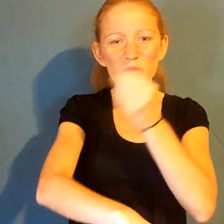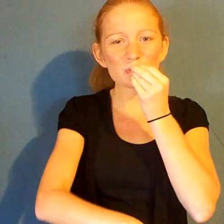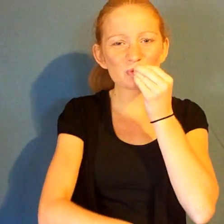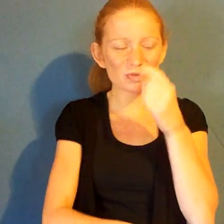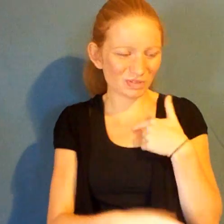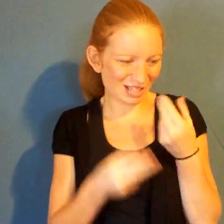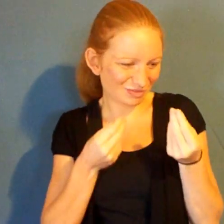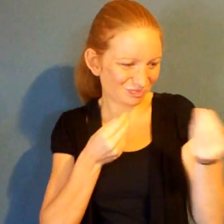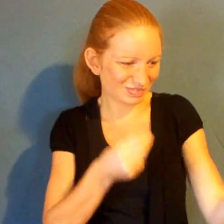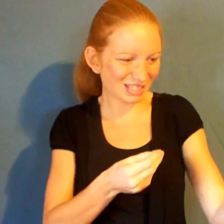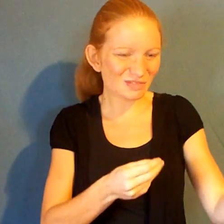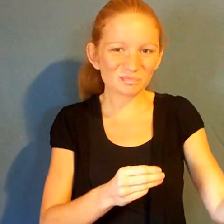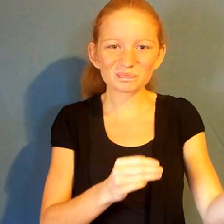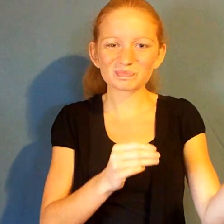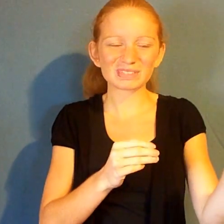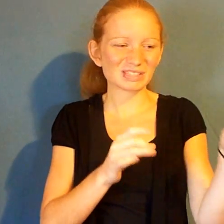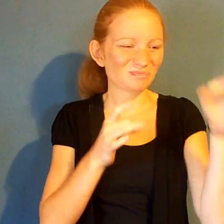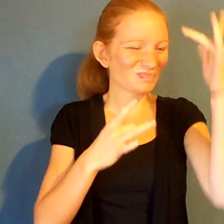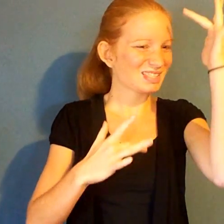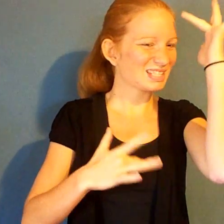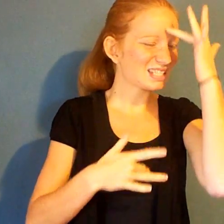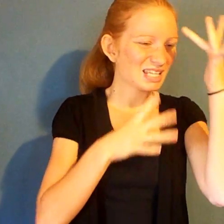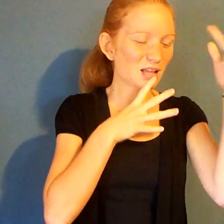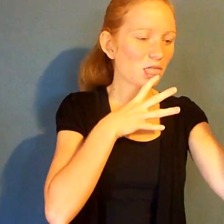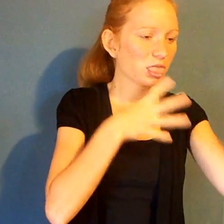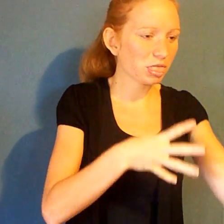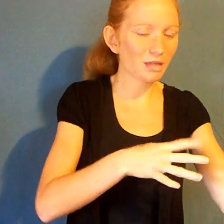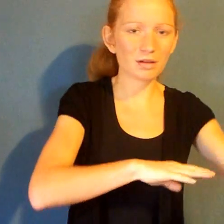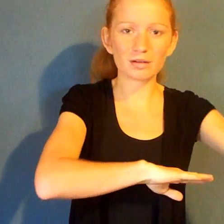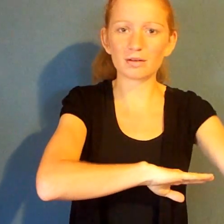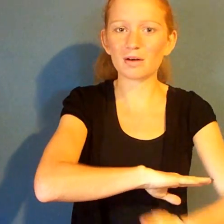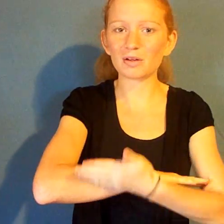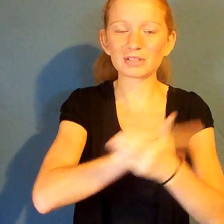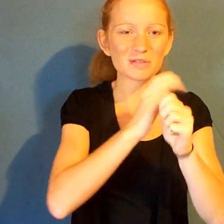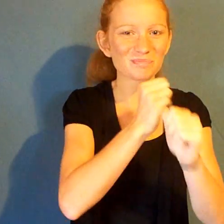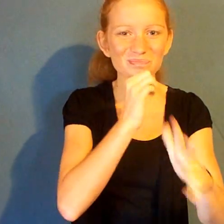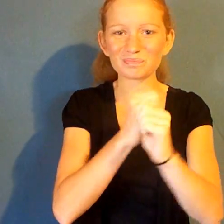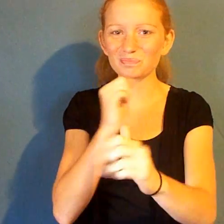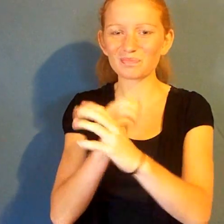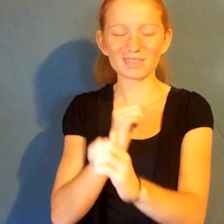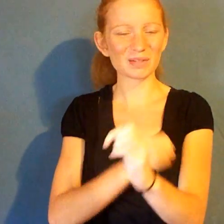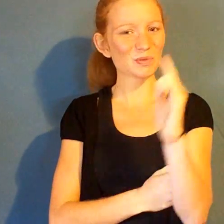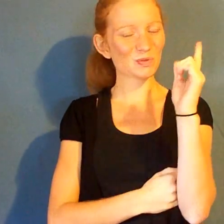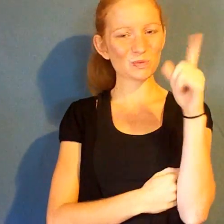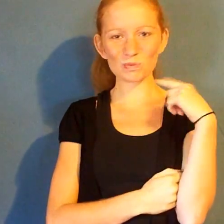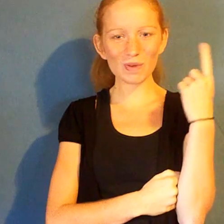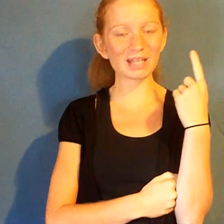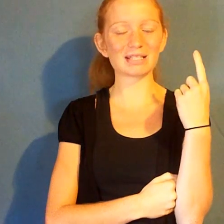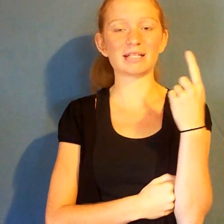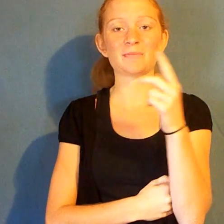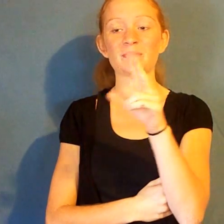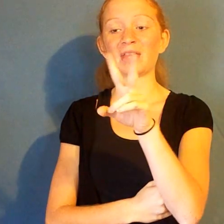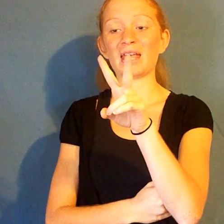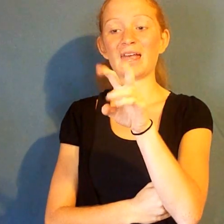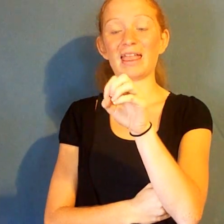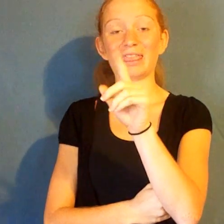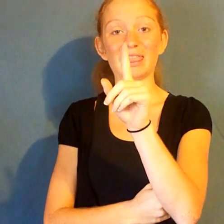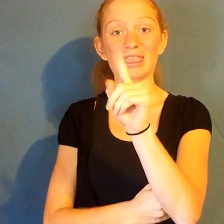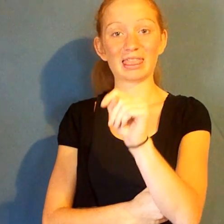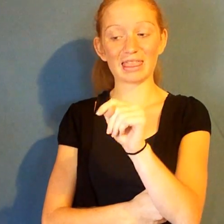and she would throw it up and she'd have diarrhea all through the night. It was crazy. I had to put her on a special diet food from the